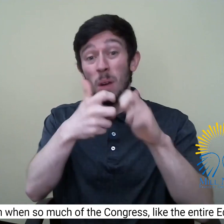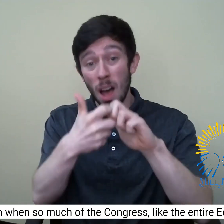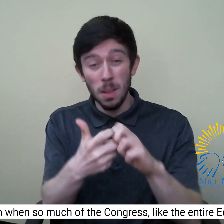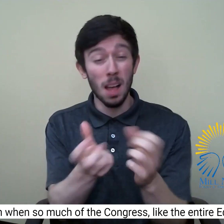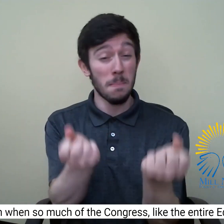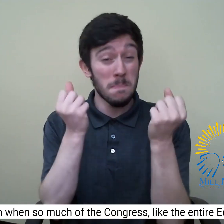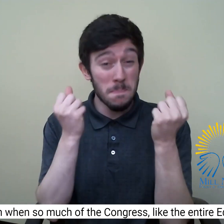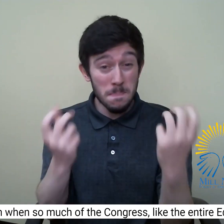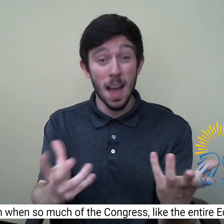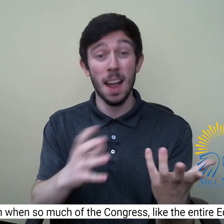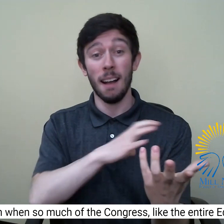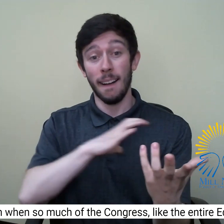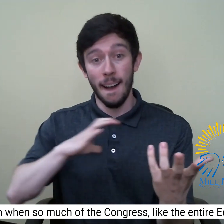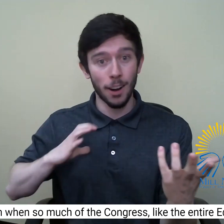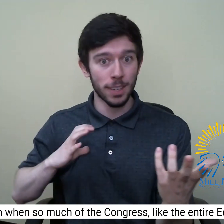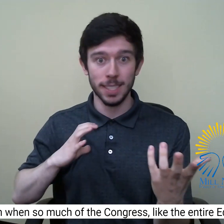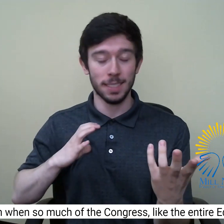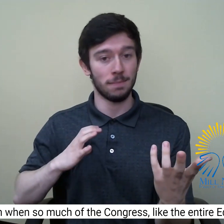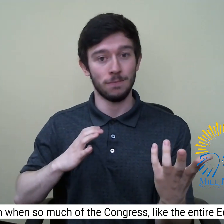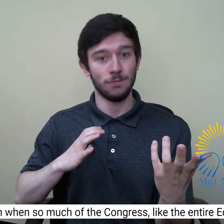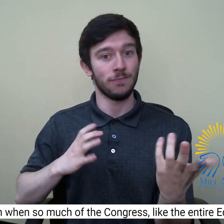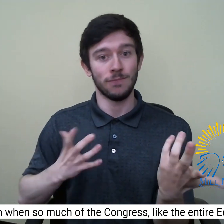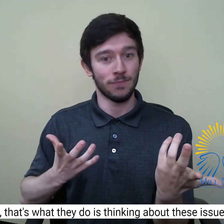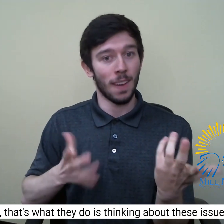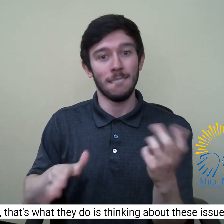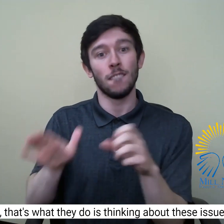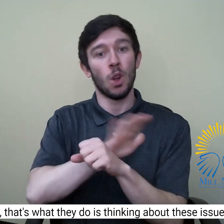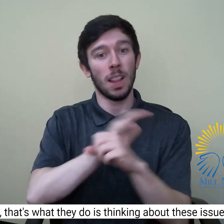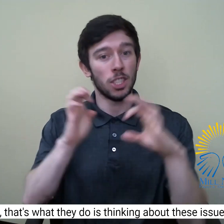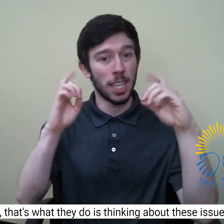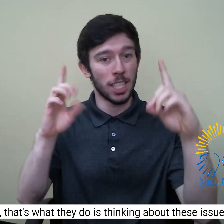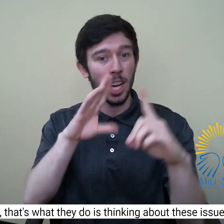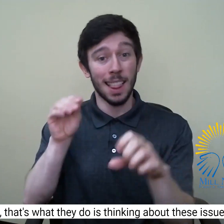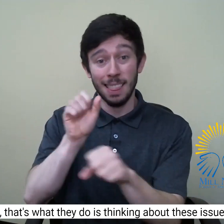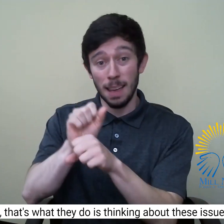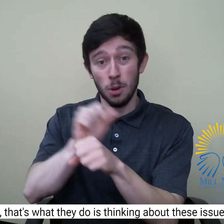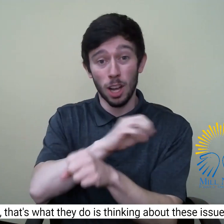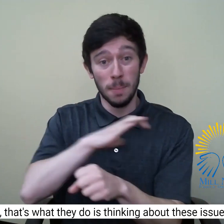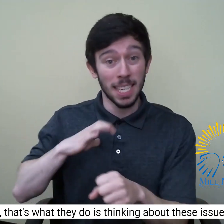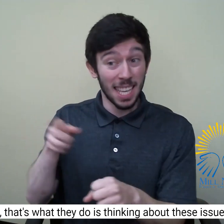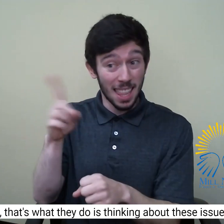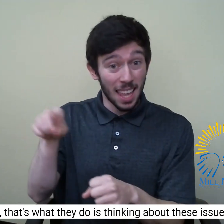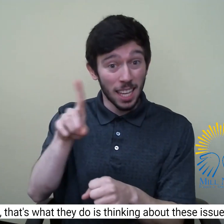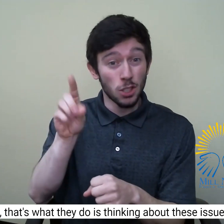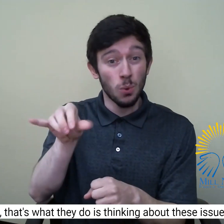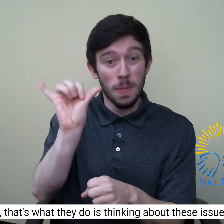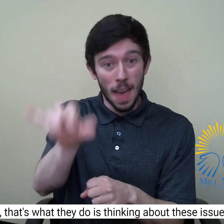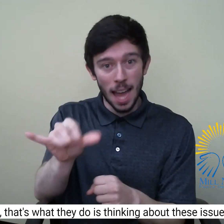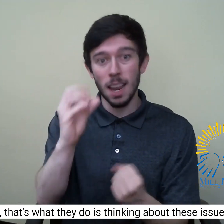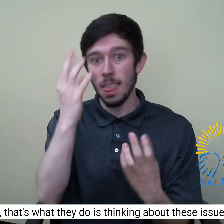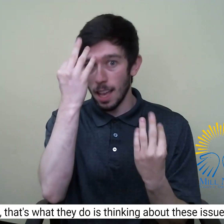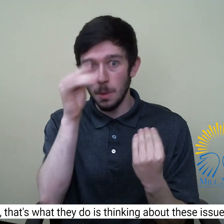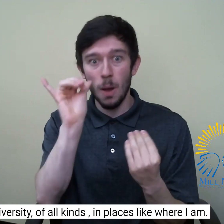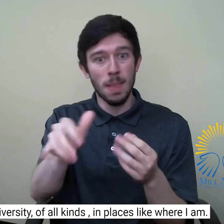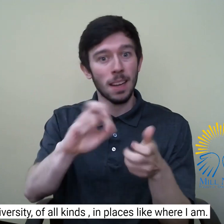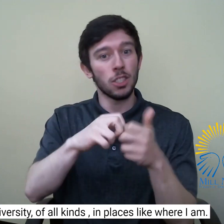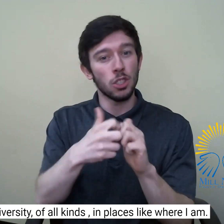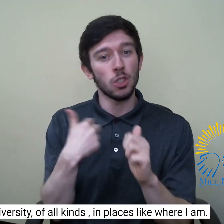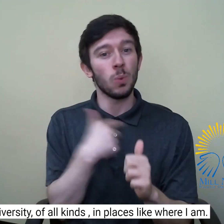so much of the Congress, like the entire Ed and Labor, committee, that's what they do, is think about these issues. We need more diversity